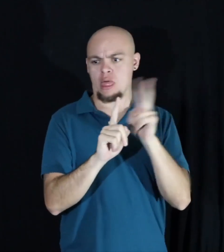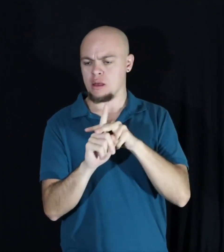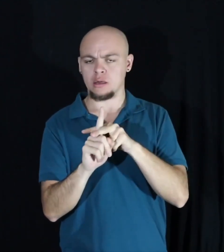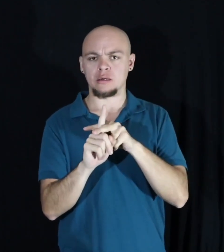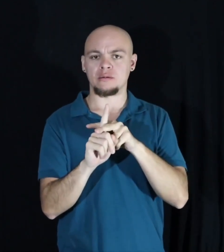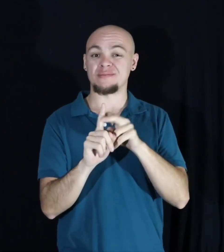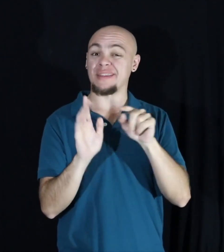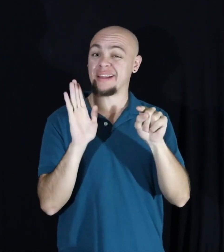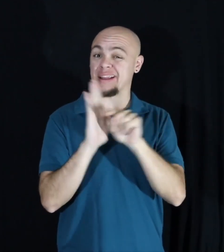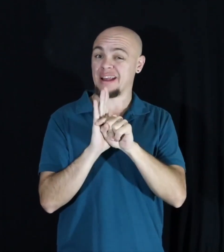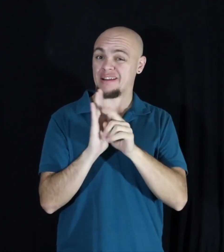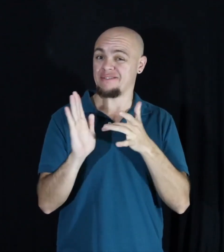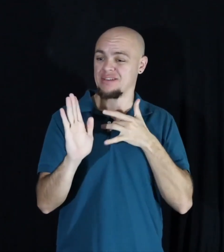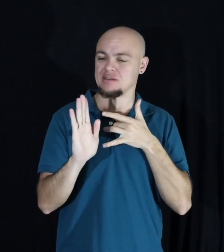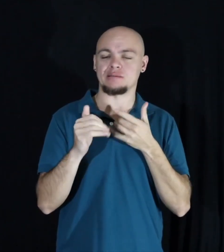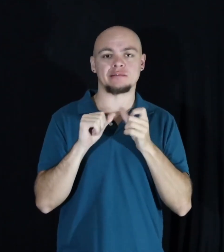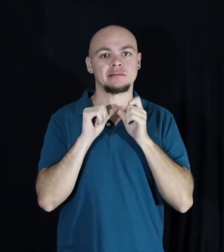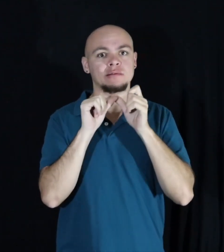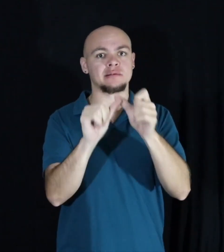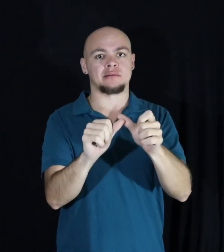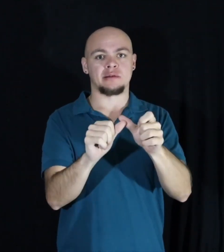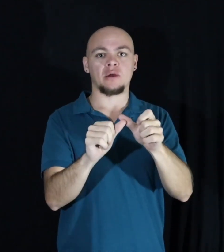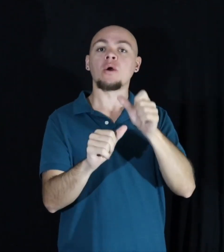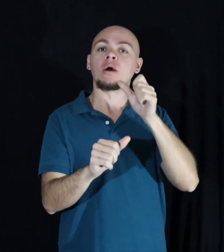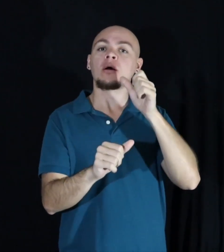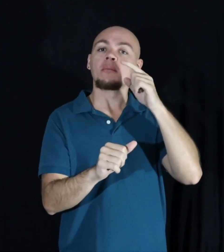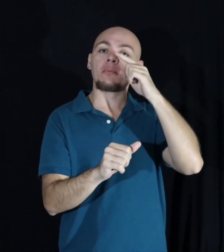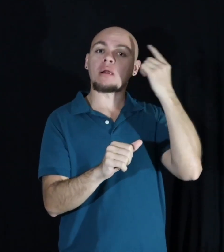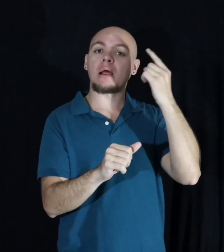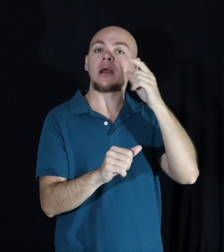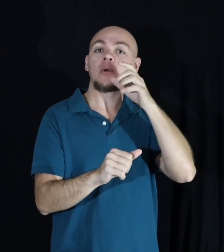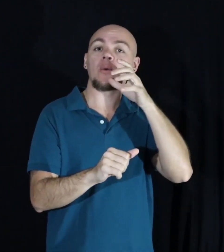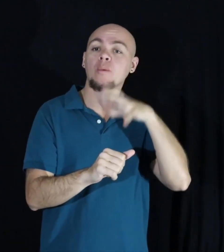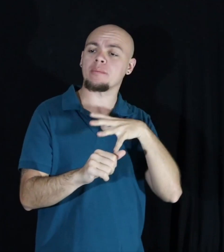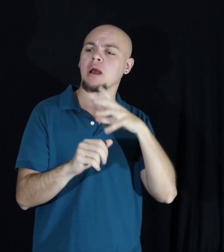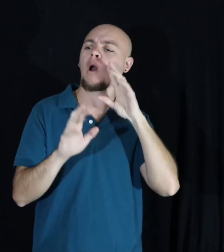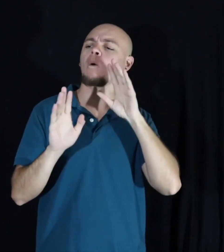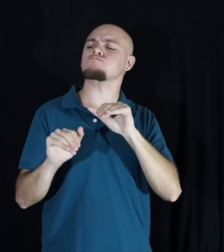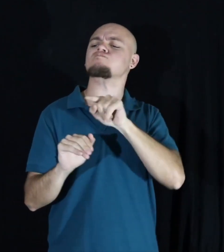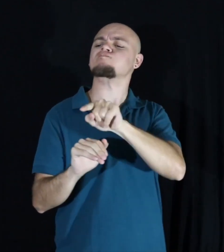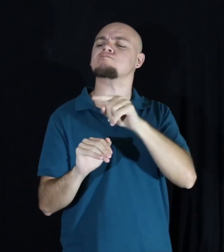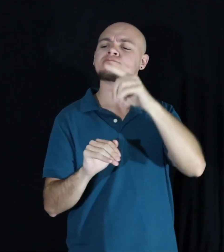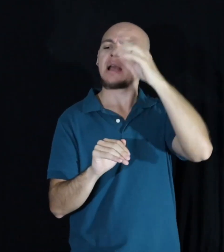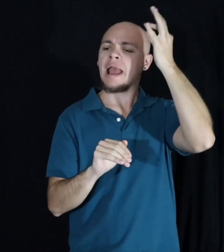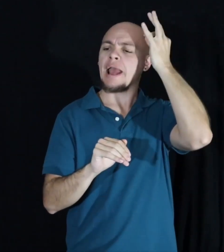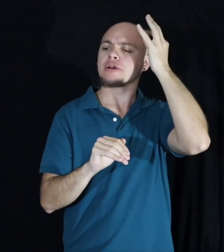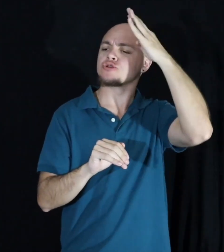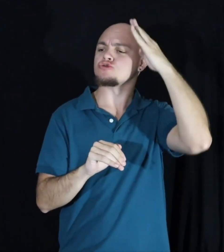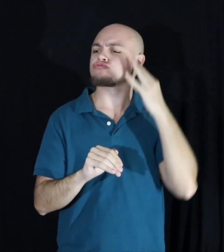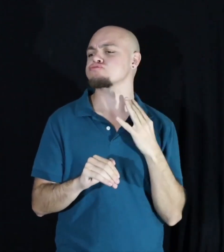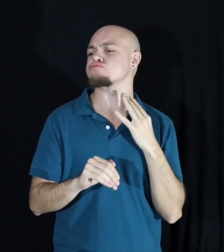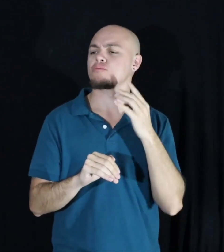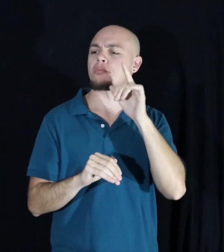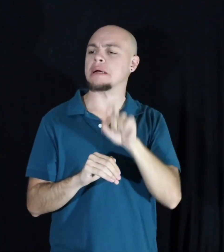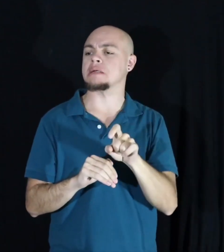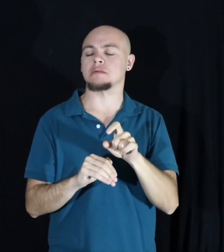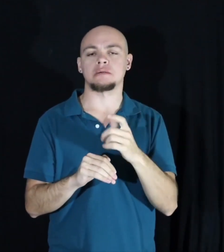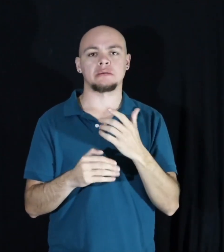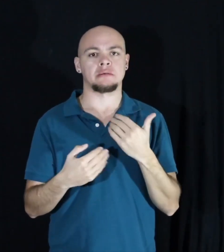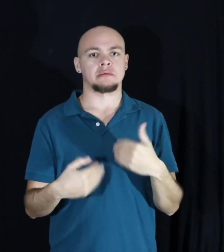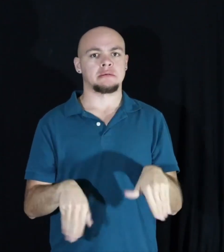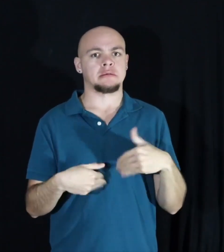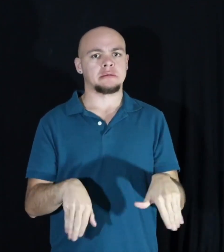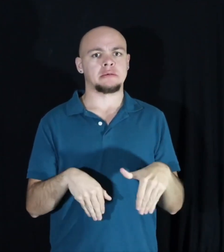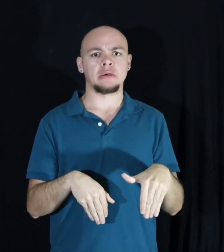remains. 1 in 5 Black women feel pressure to straighten their hair to appear more professional at work. The gravity of the situation was evident when we